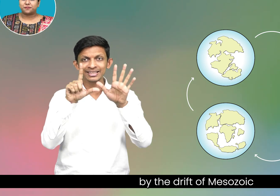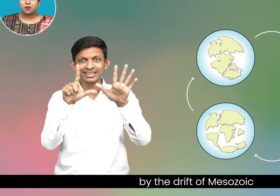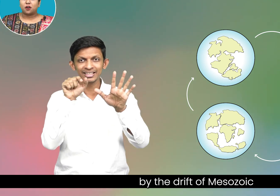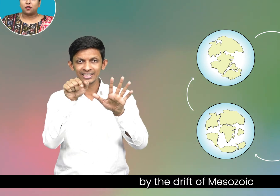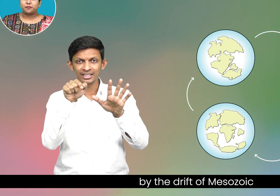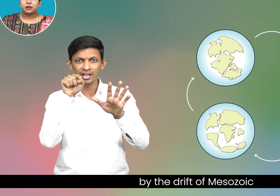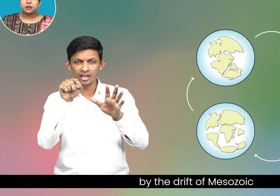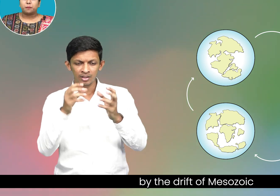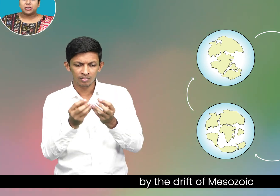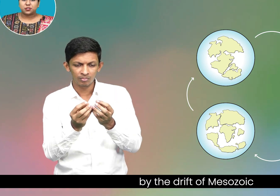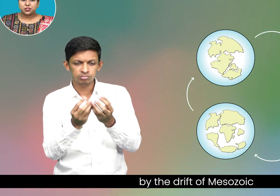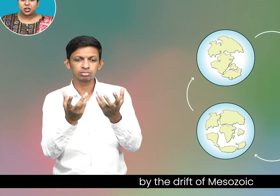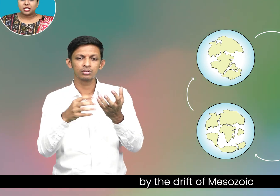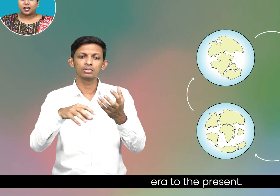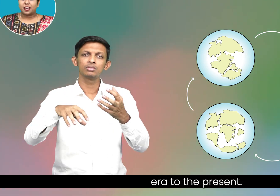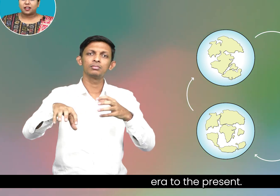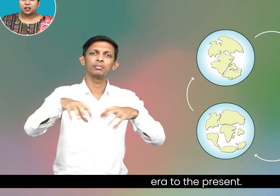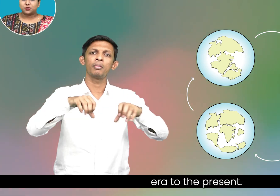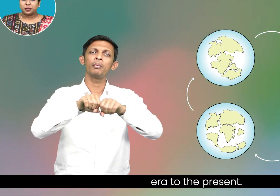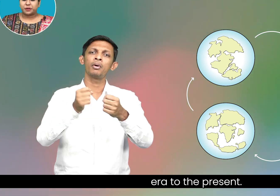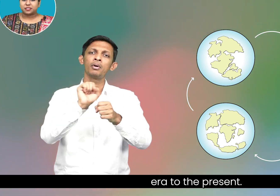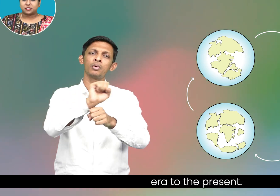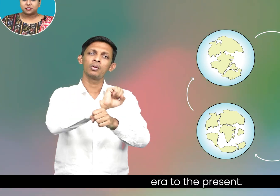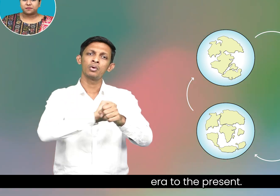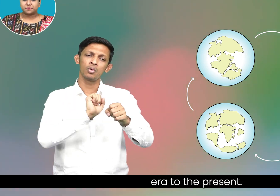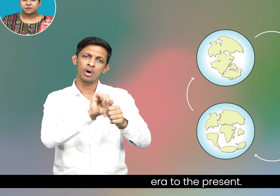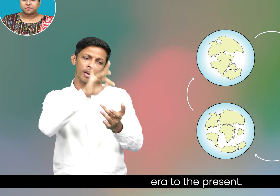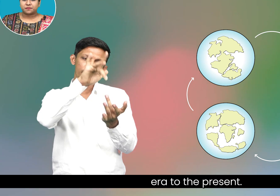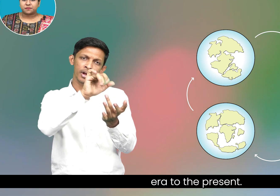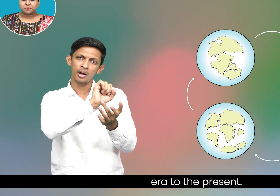drift of Mesozoic era to the present.